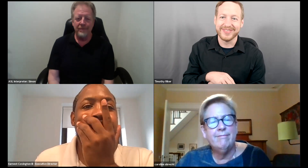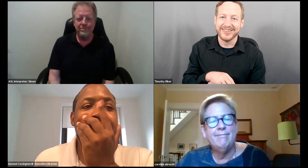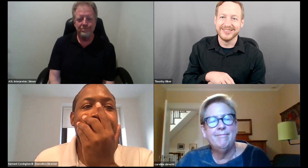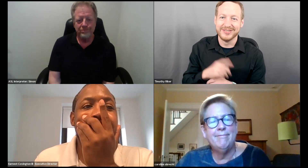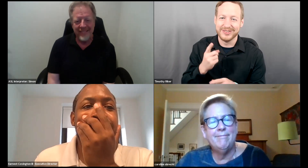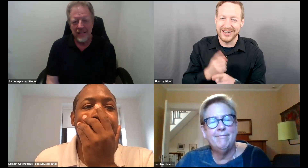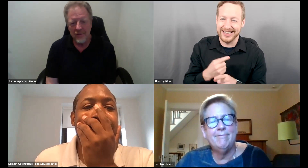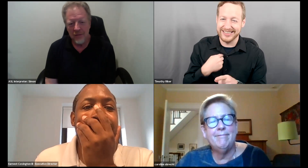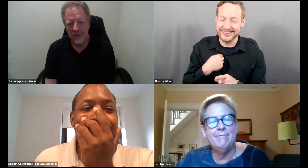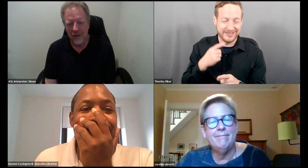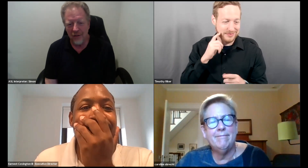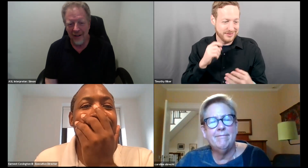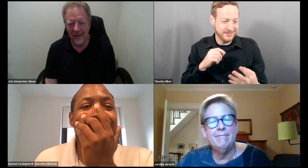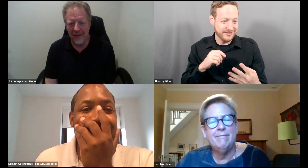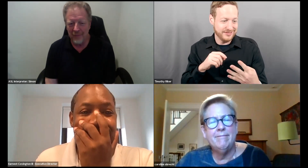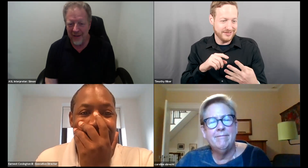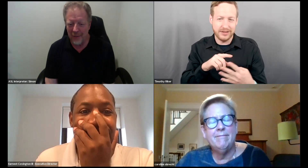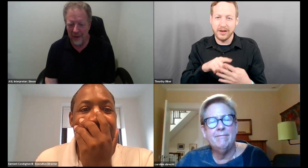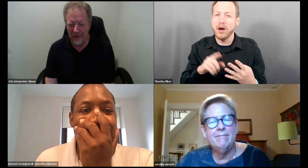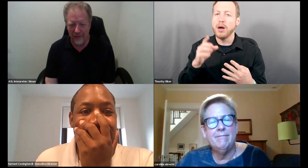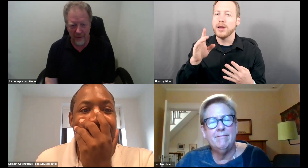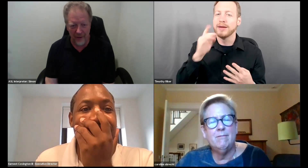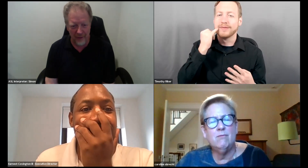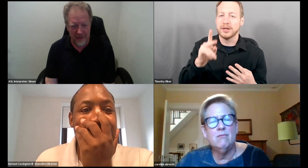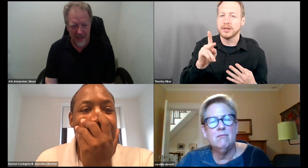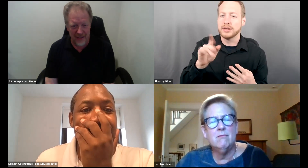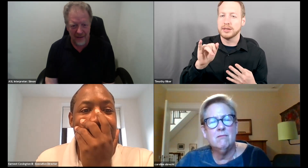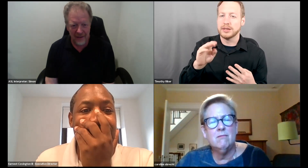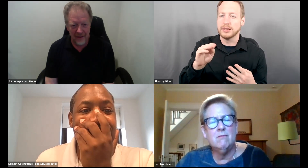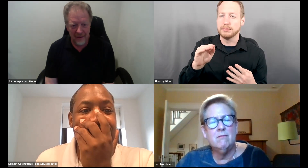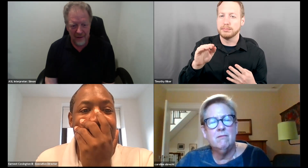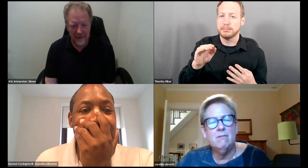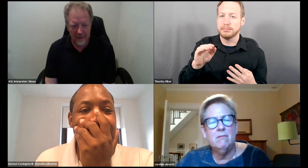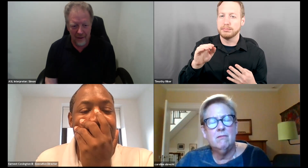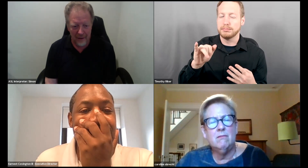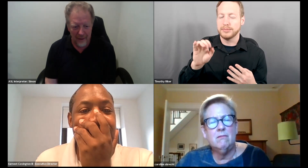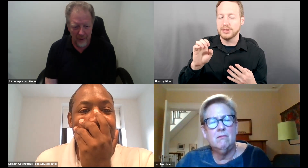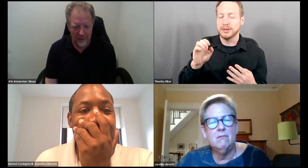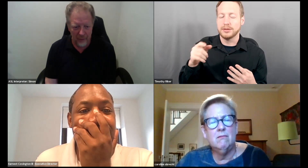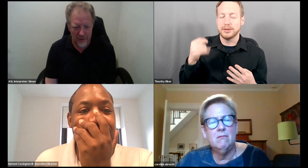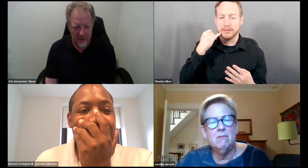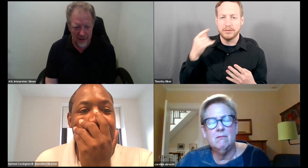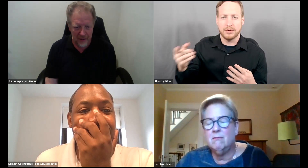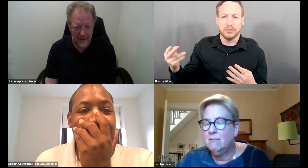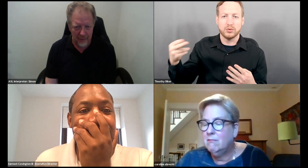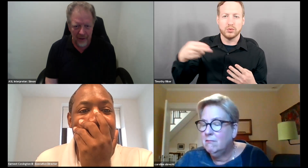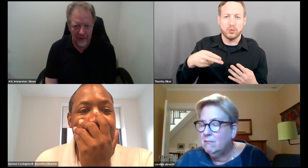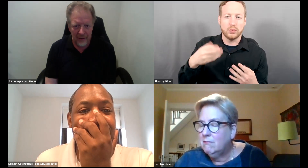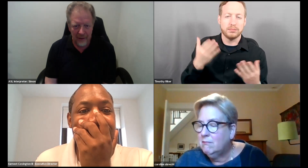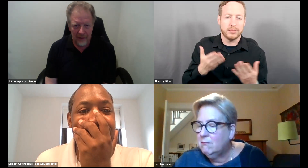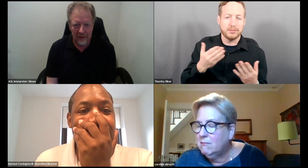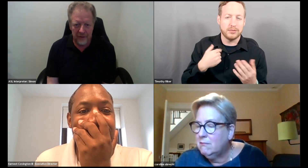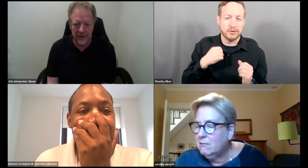why. You're right. Because I believe, if I'm not mistaken, I believe it was